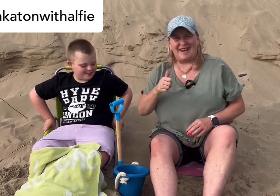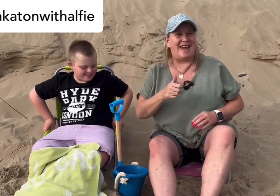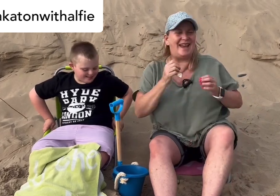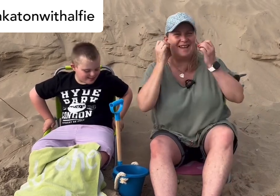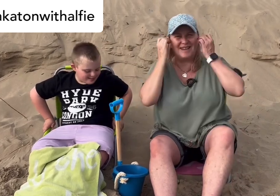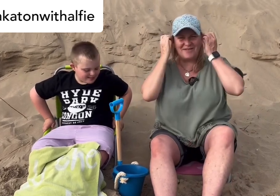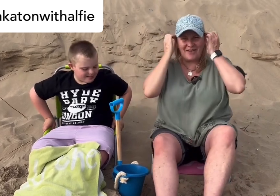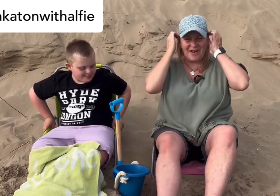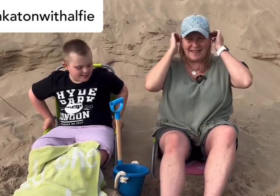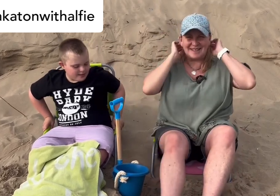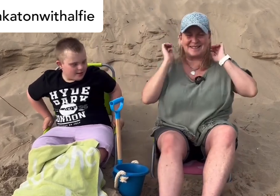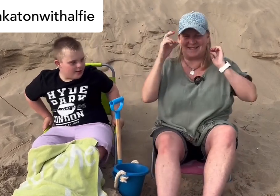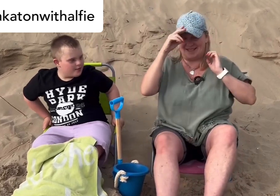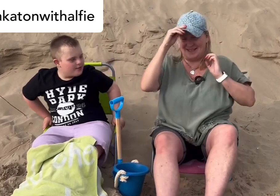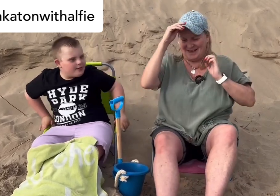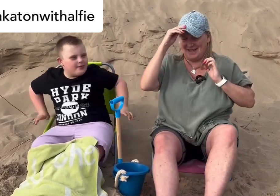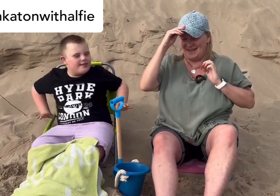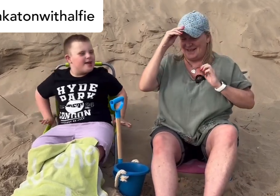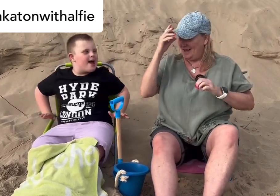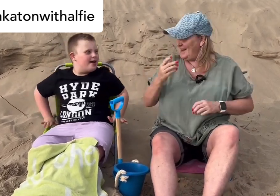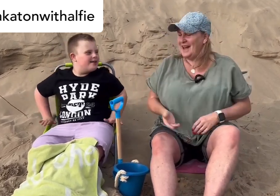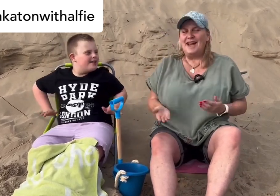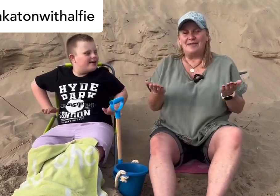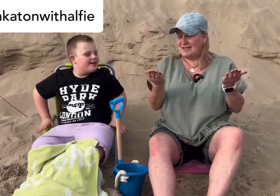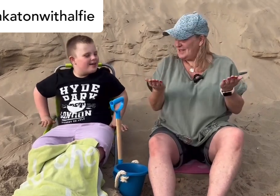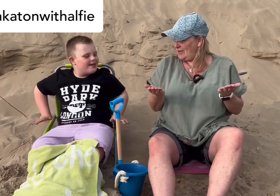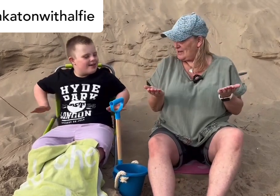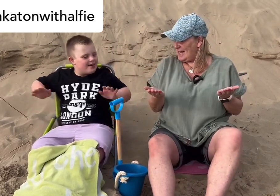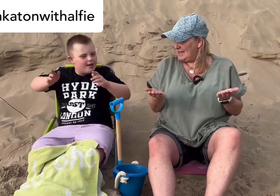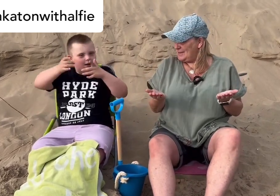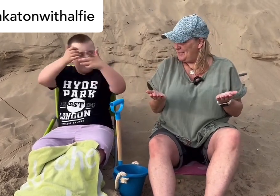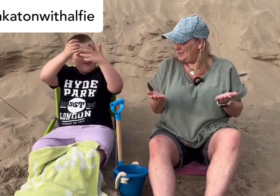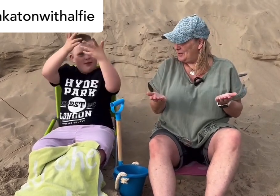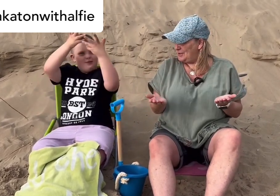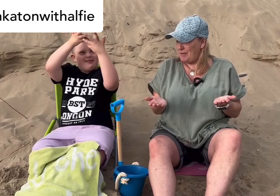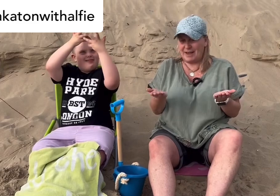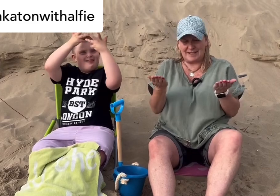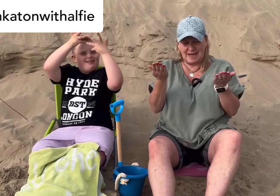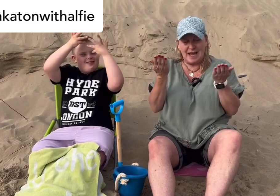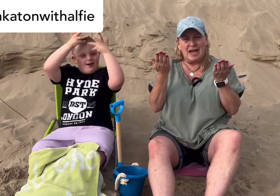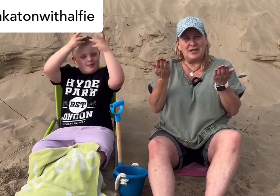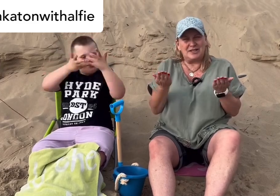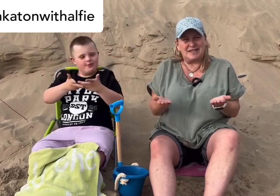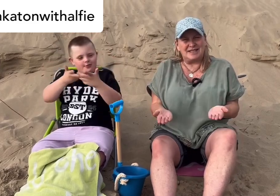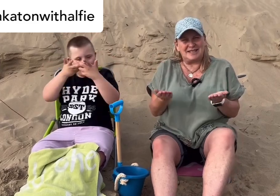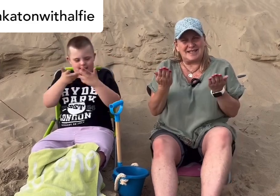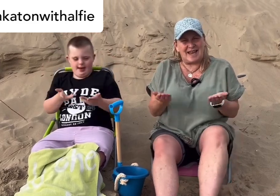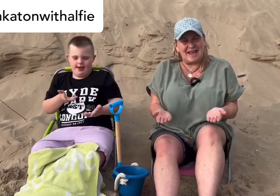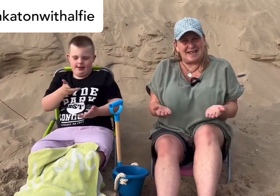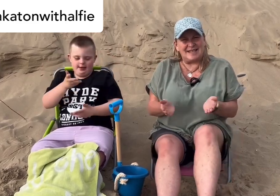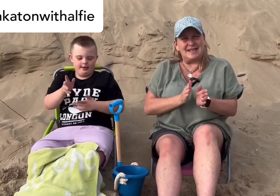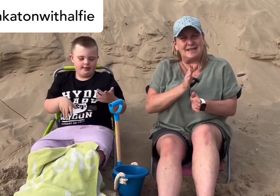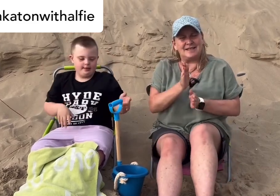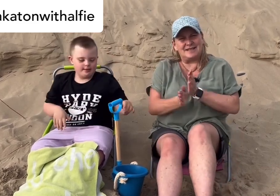Okay. Right. Oh, today. Ready to see those hands? Yeah. Turn them over, that's it. Yeah. Today's